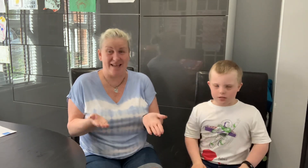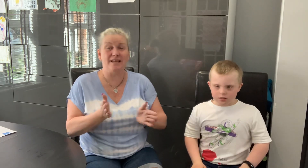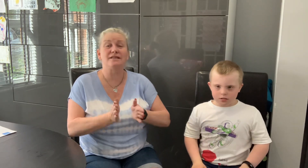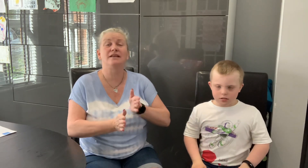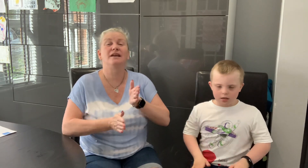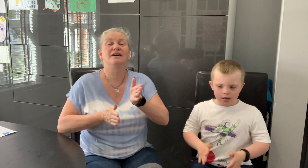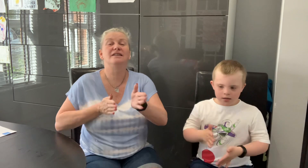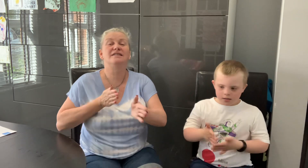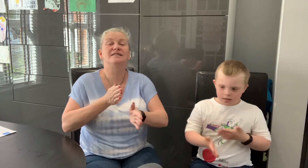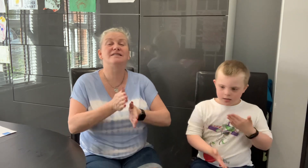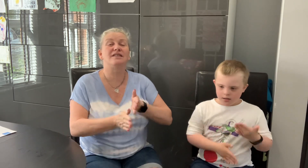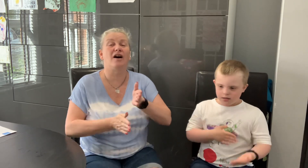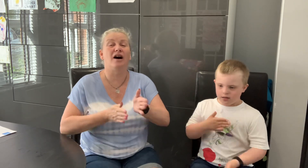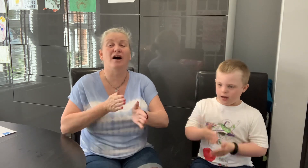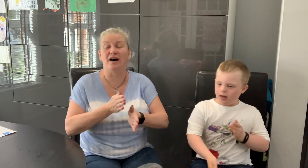Today's sign